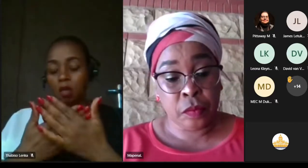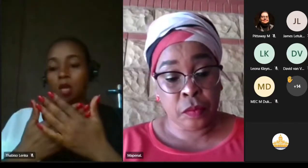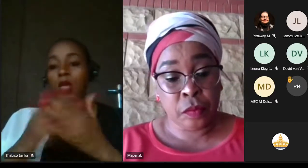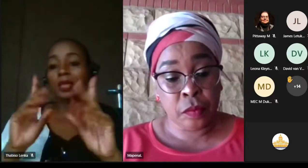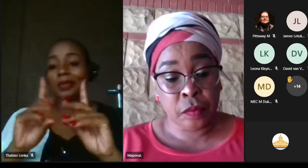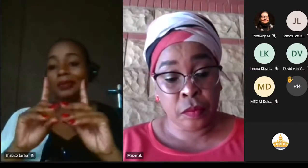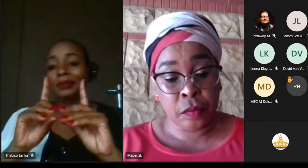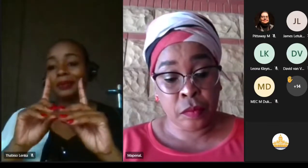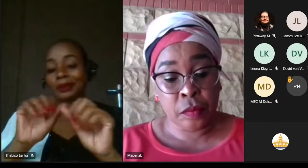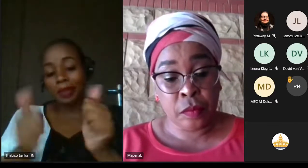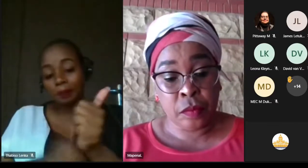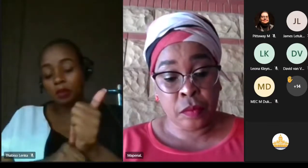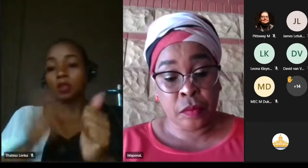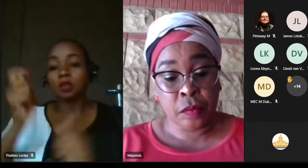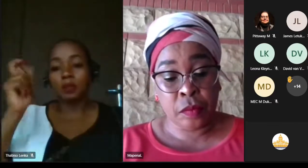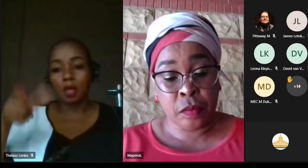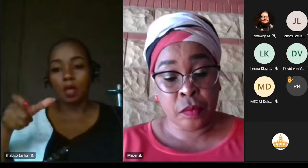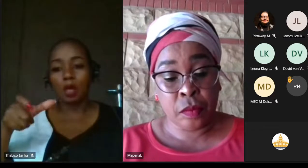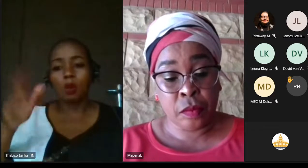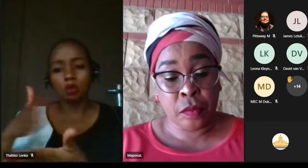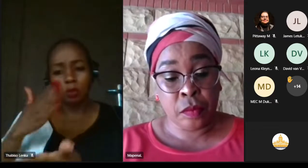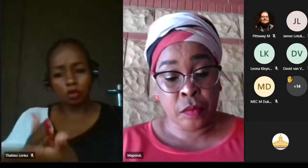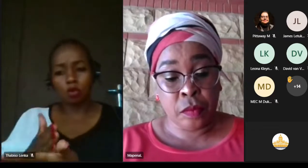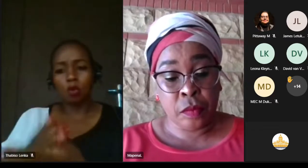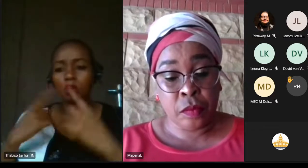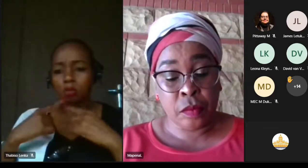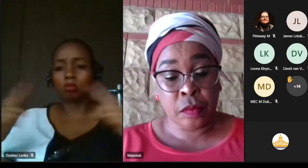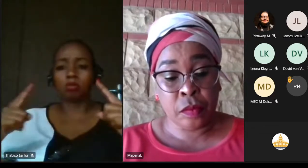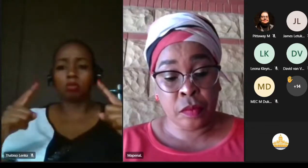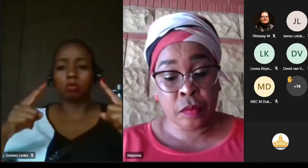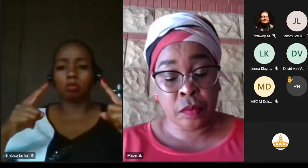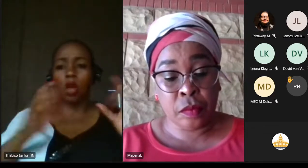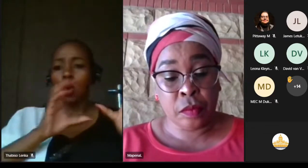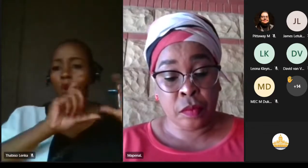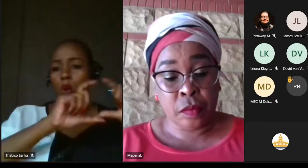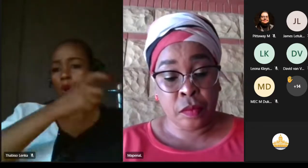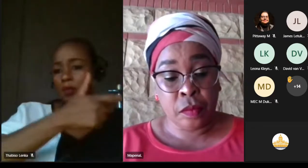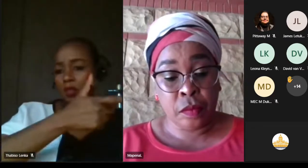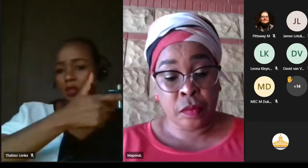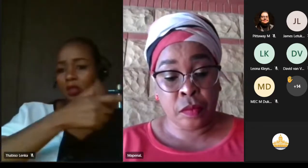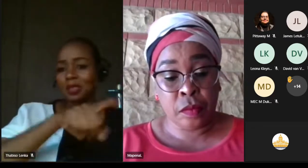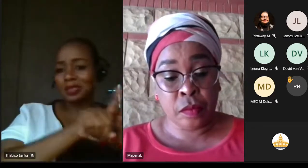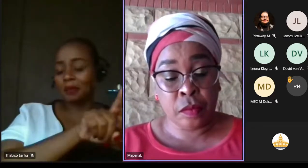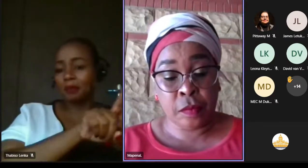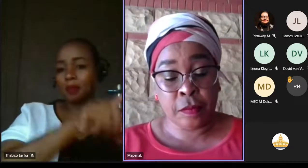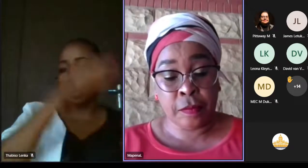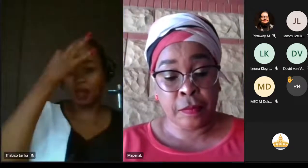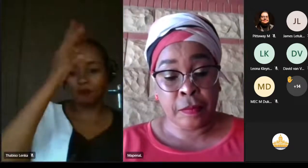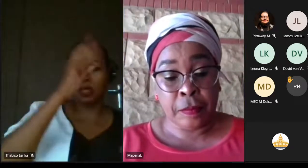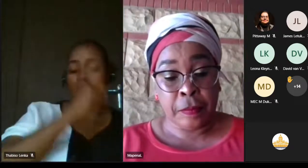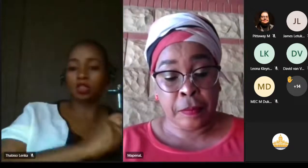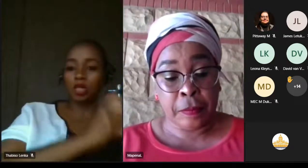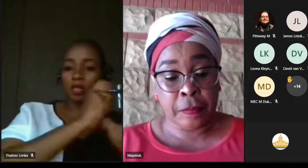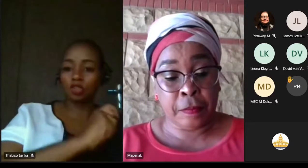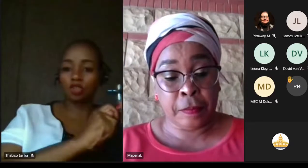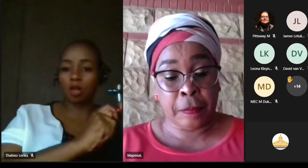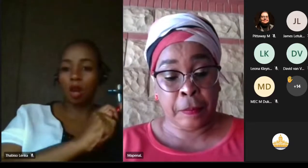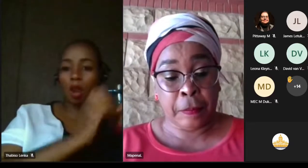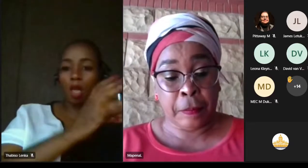Deputy Speaker, let me assure this August House that both Portfolio Committee on Cooperative Governance, Traditional